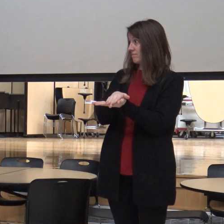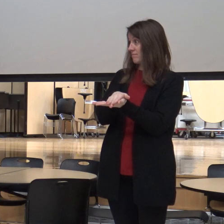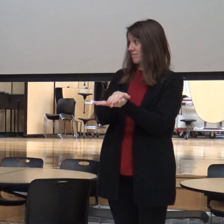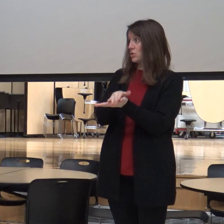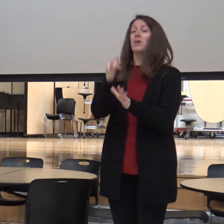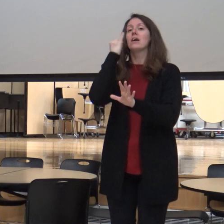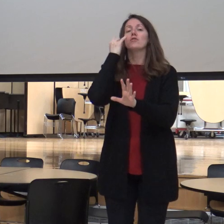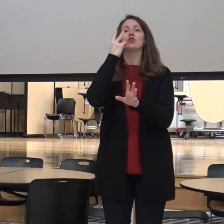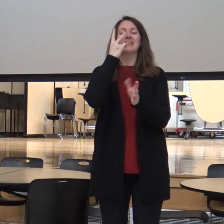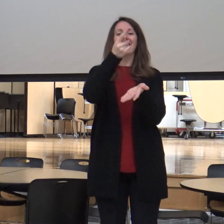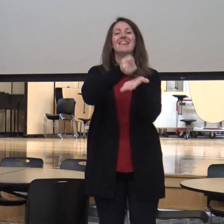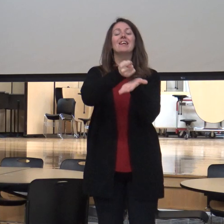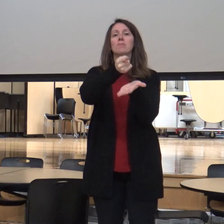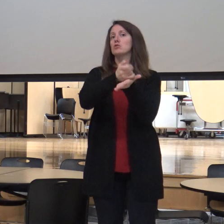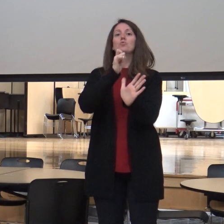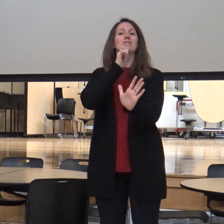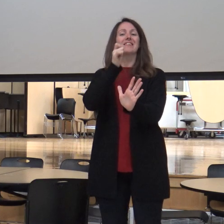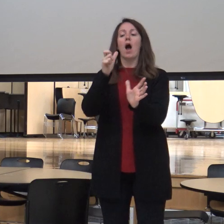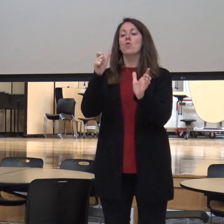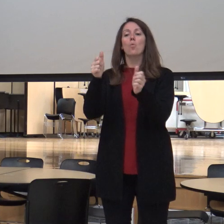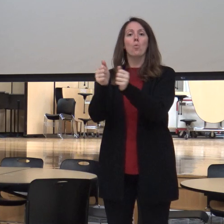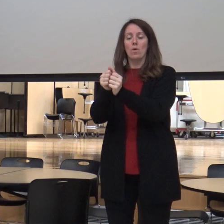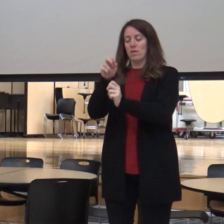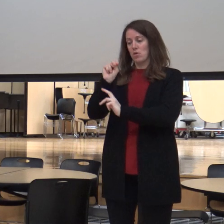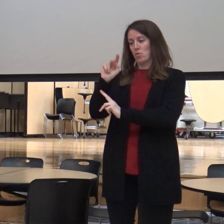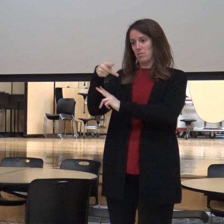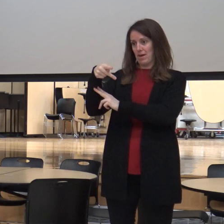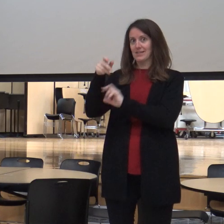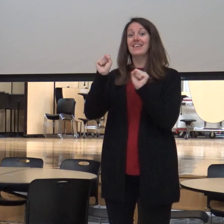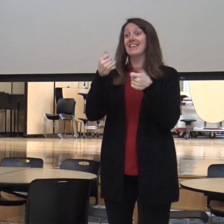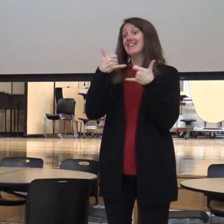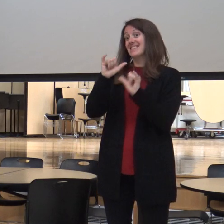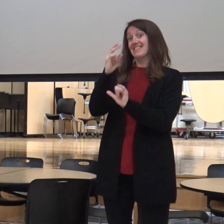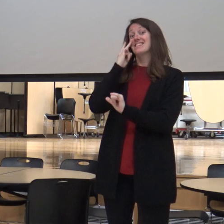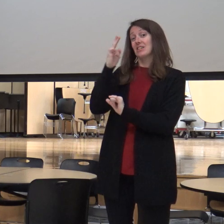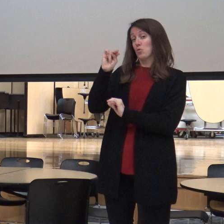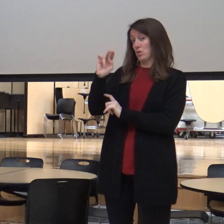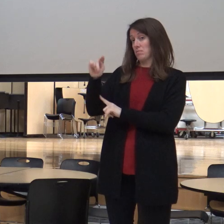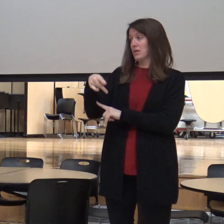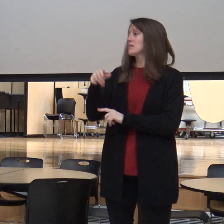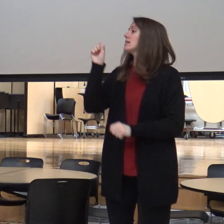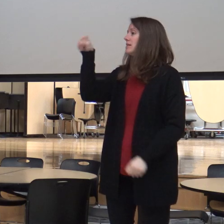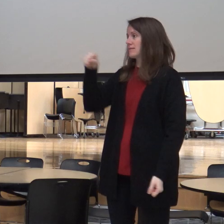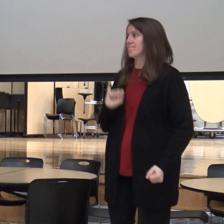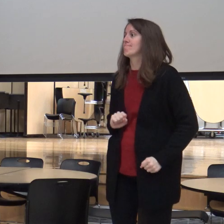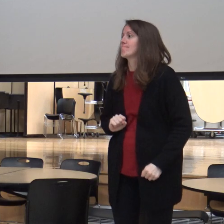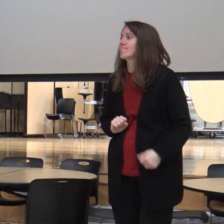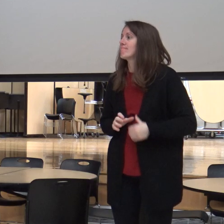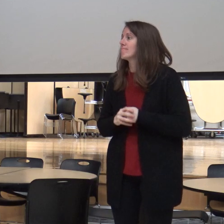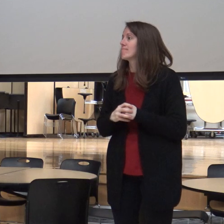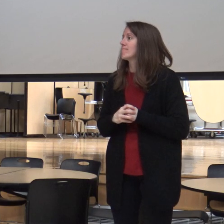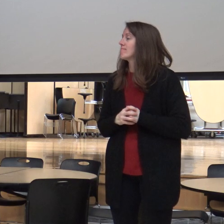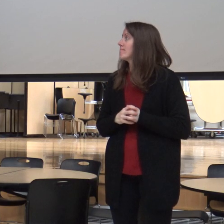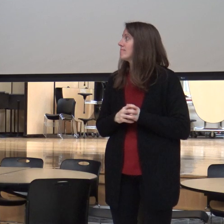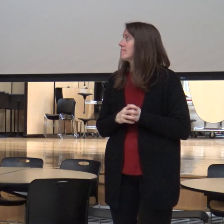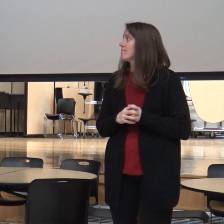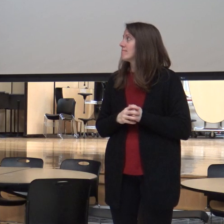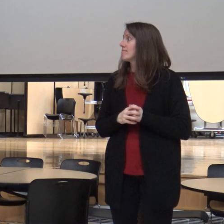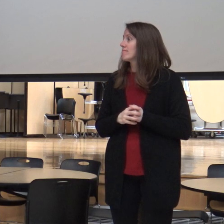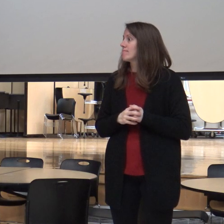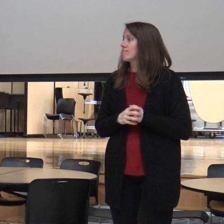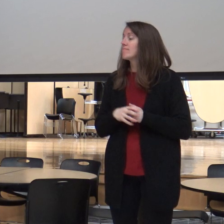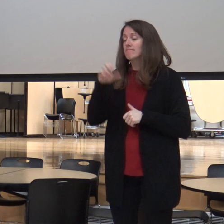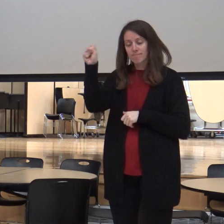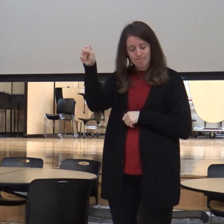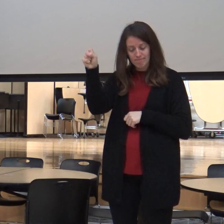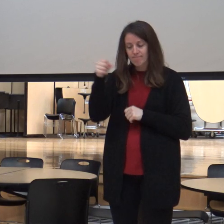If they're seeing a therapist who's not with Northern Pines, yeah, can yes, they can. Get services at school in Northern